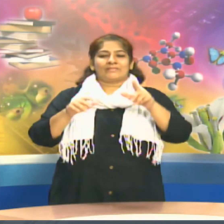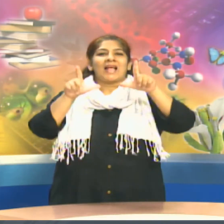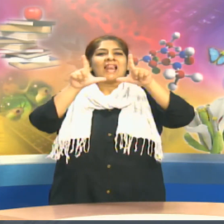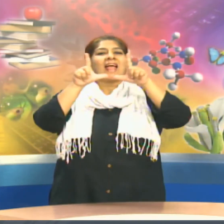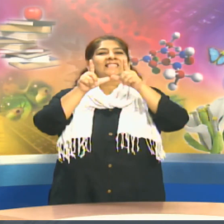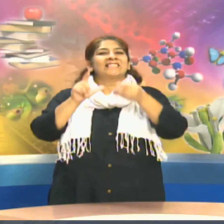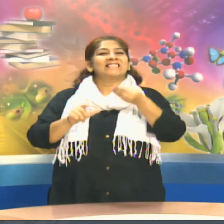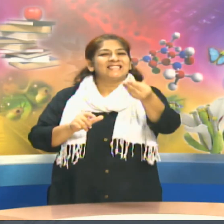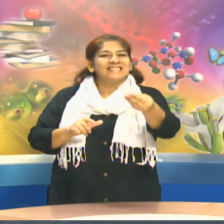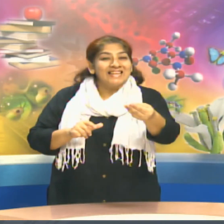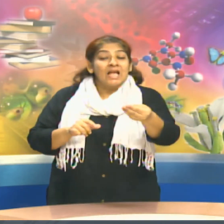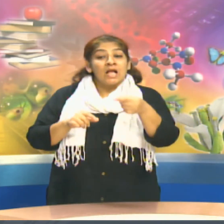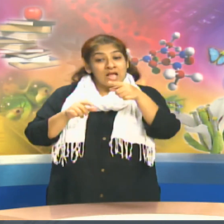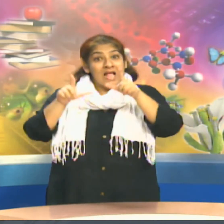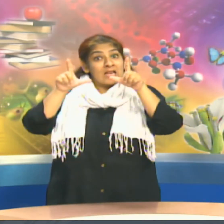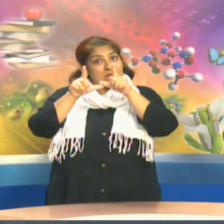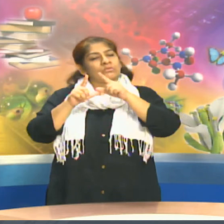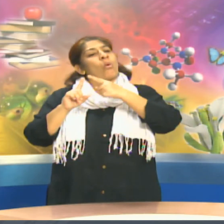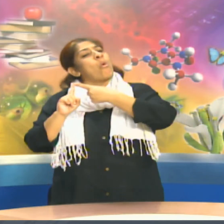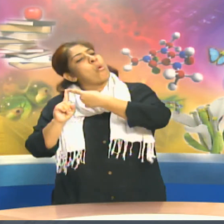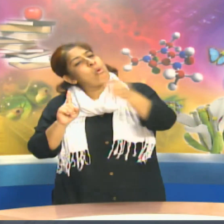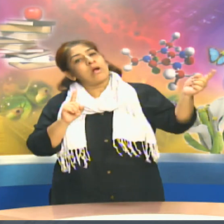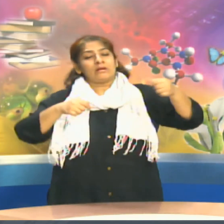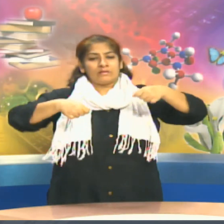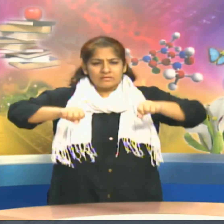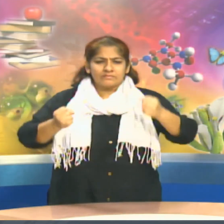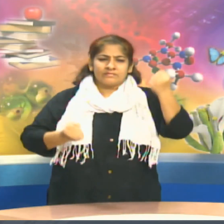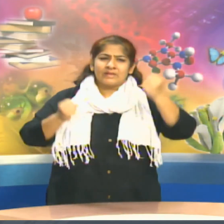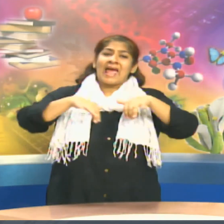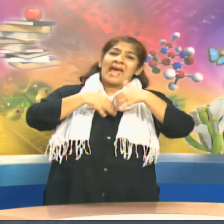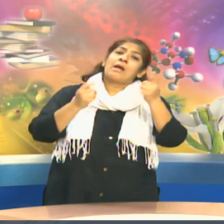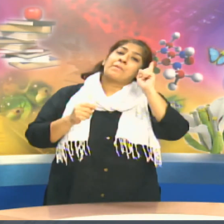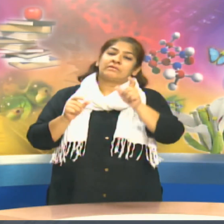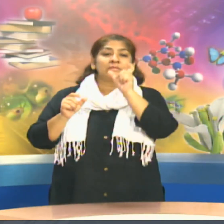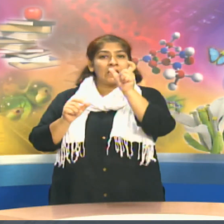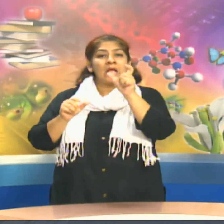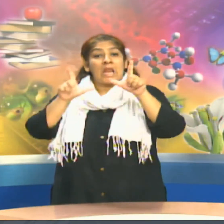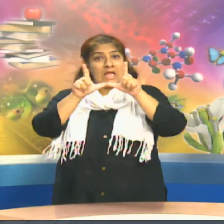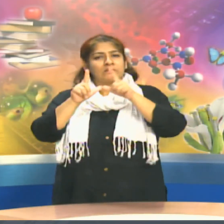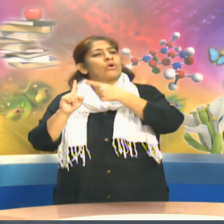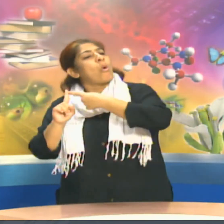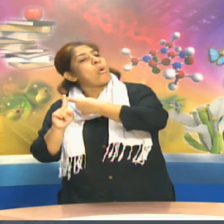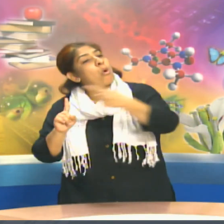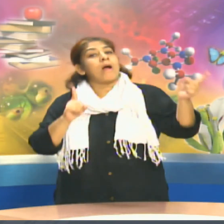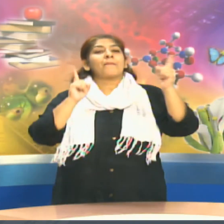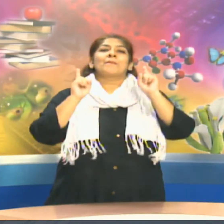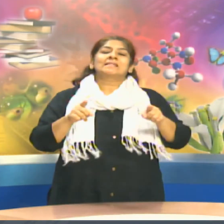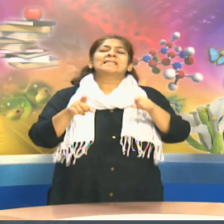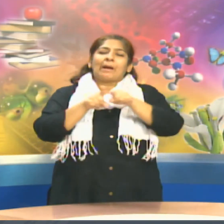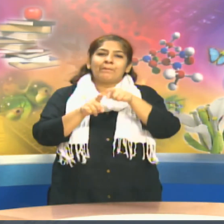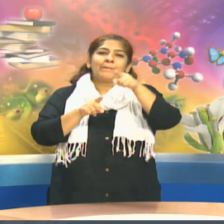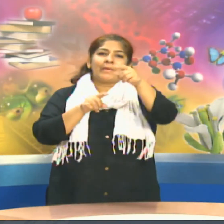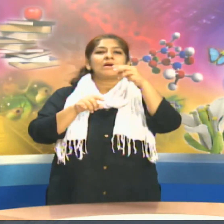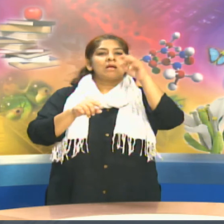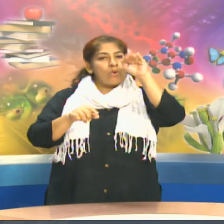learning riding some two-wheeler and I have applied for the license. So, all